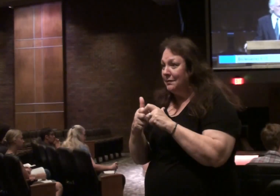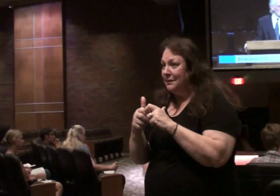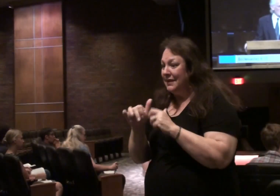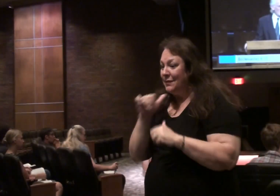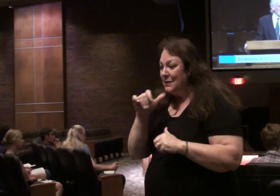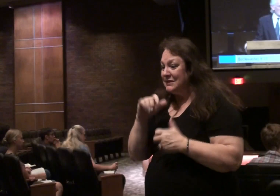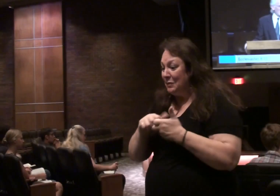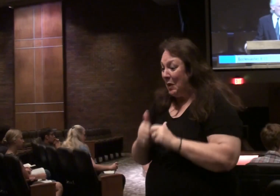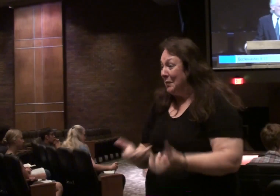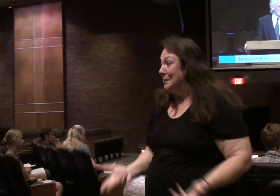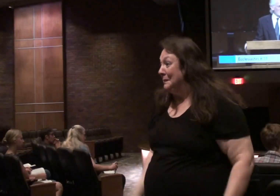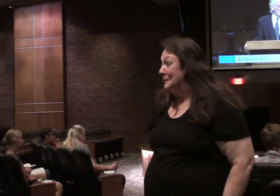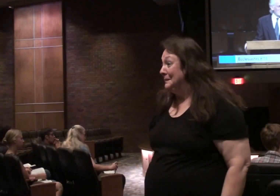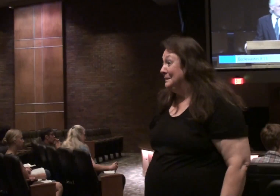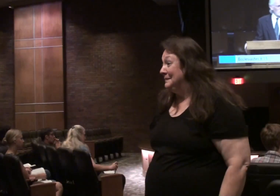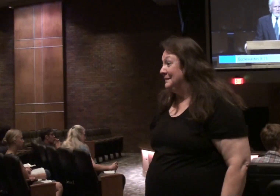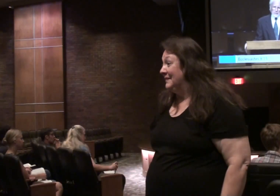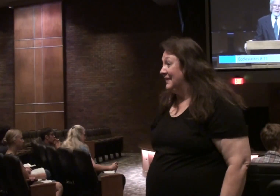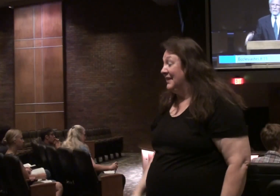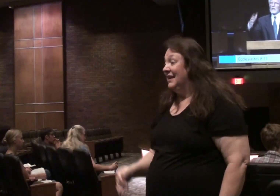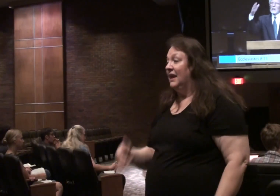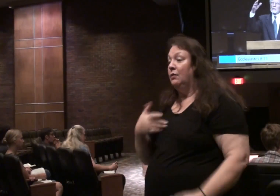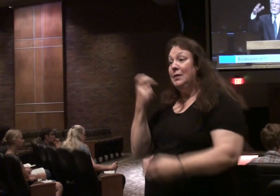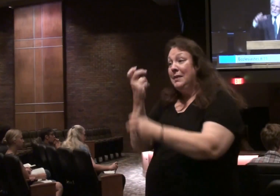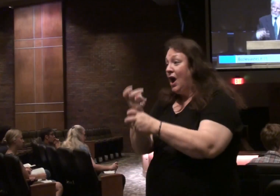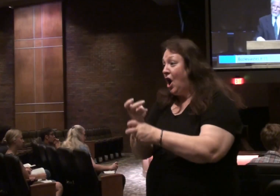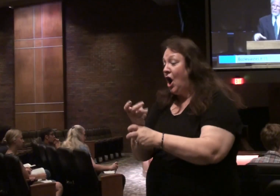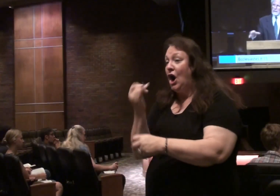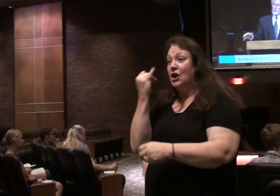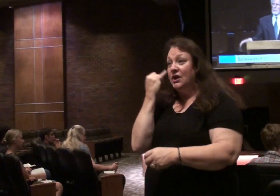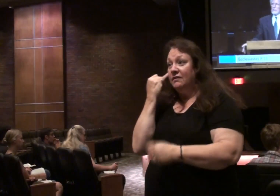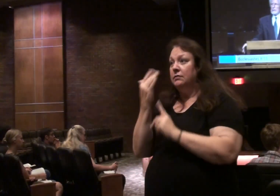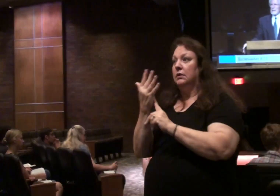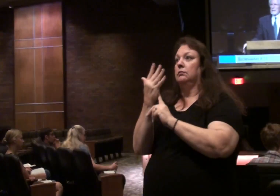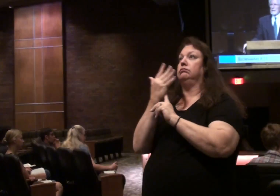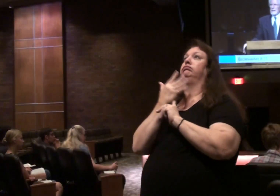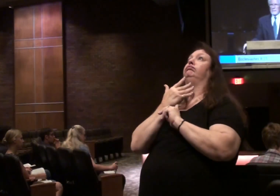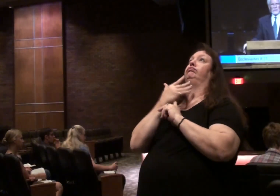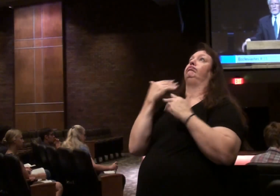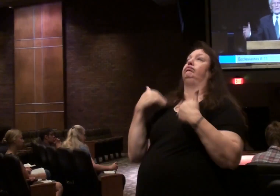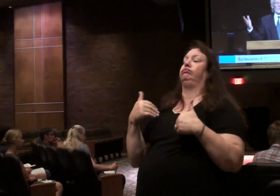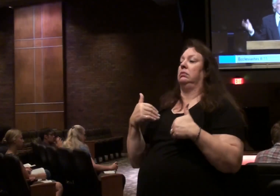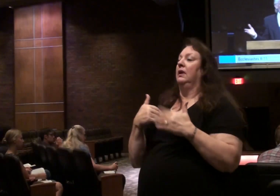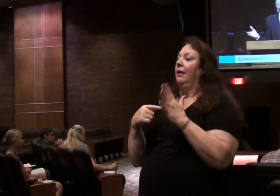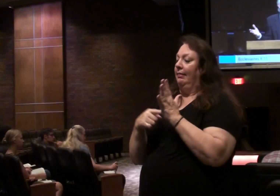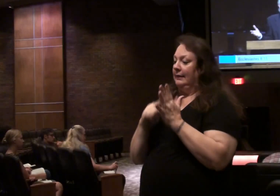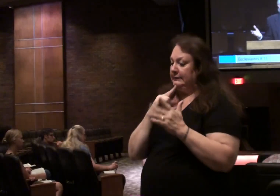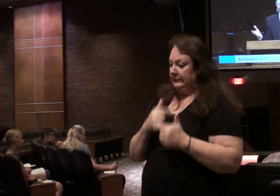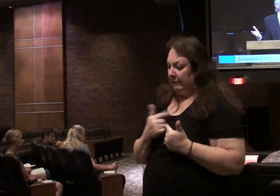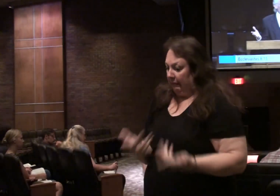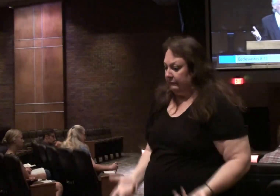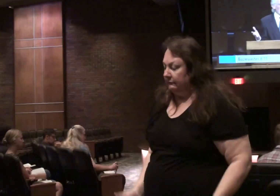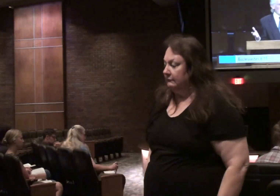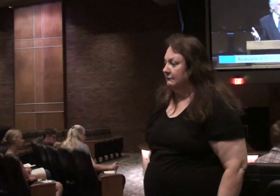trial. It wouldn't be difficult if it wasn't oppressive. I mean, this is